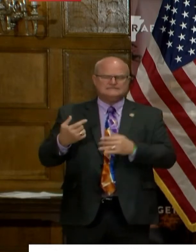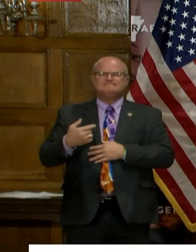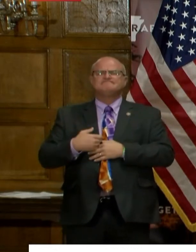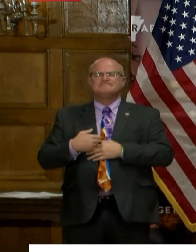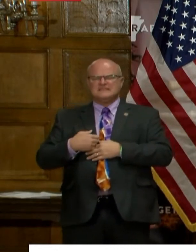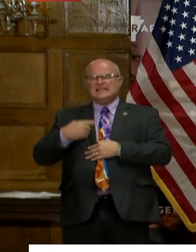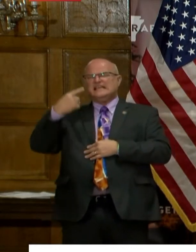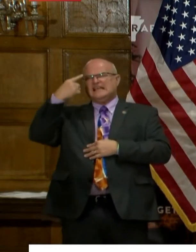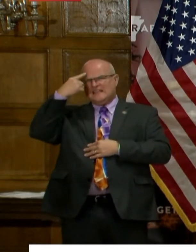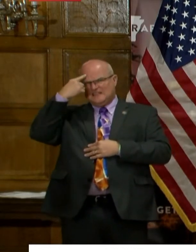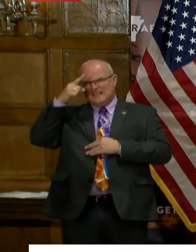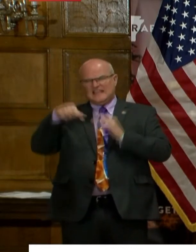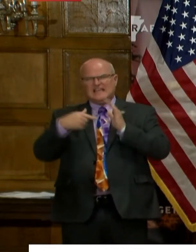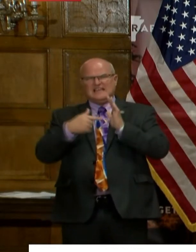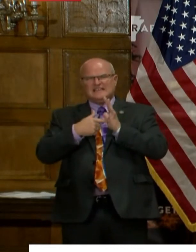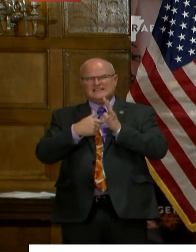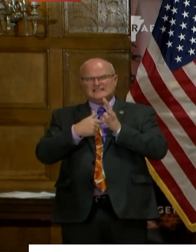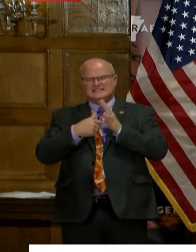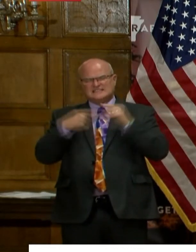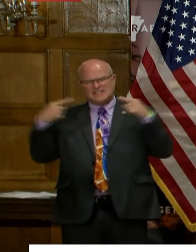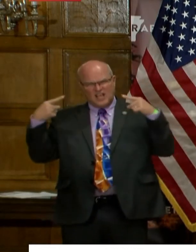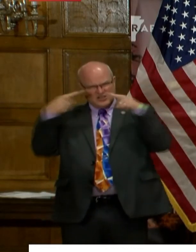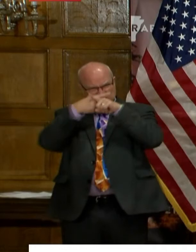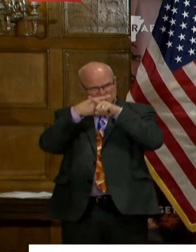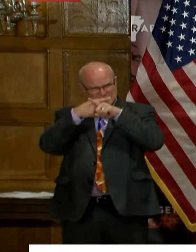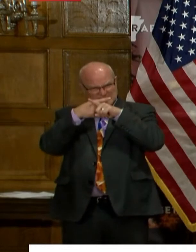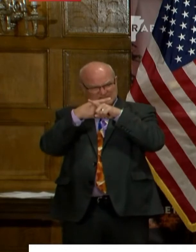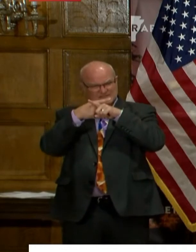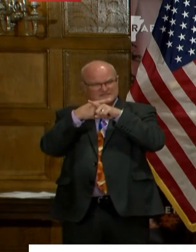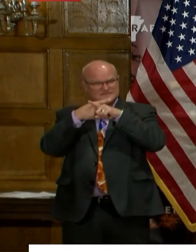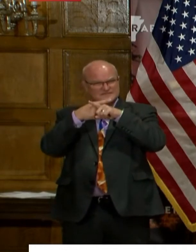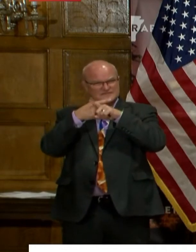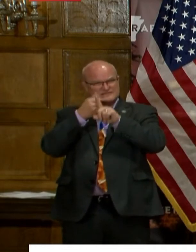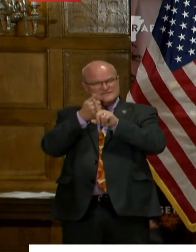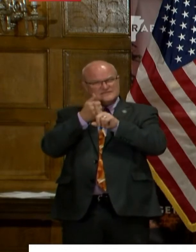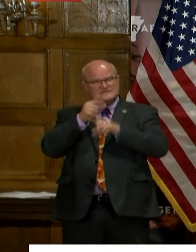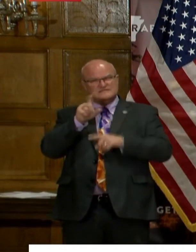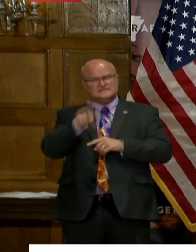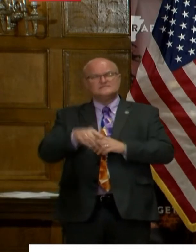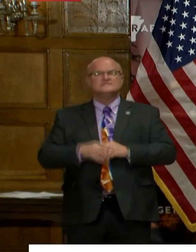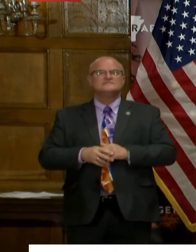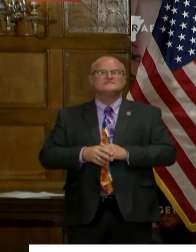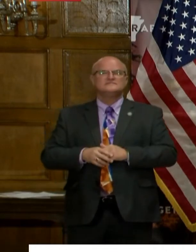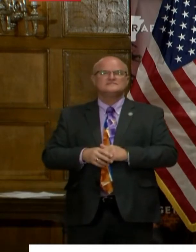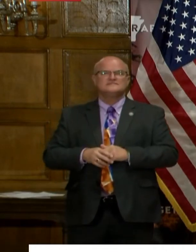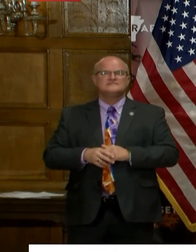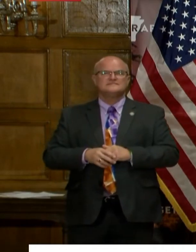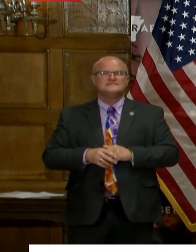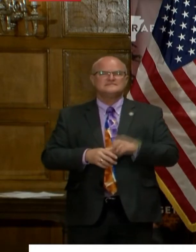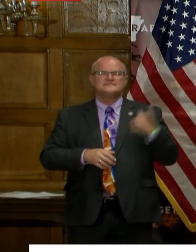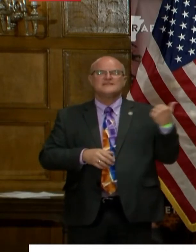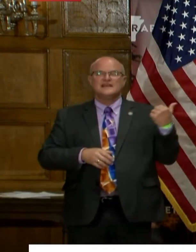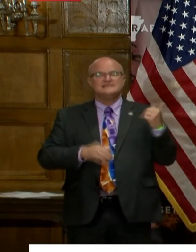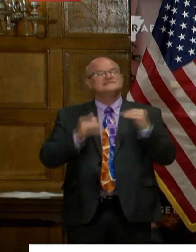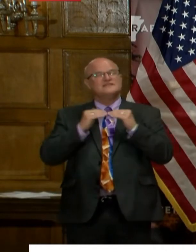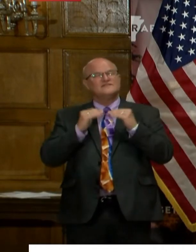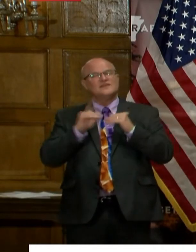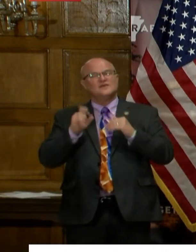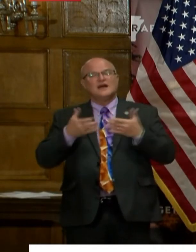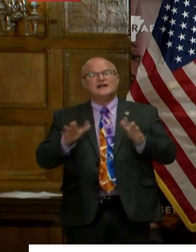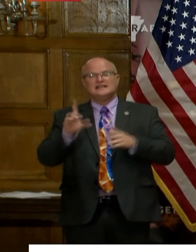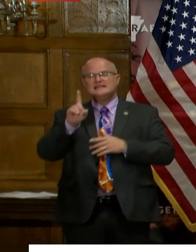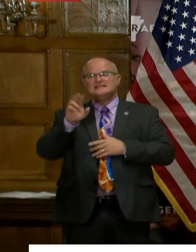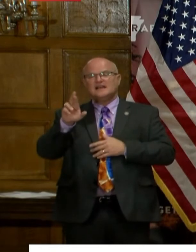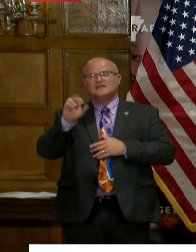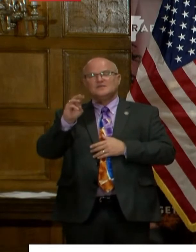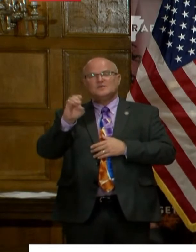this messaging is sort of contradicting itself? Well, that's a fair question. I'll let Dr.